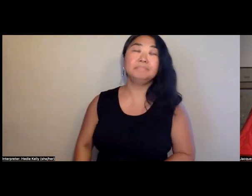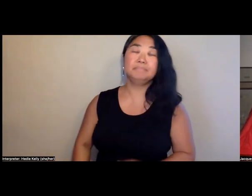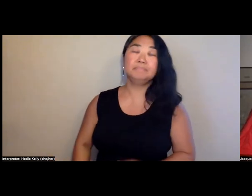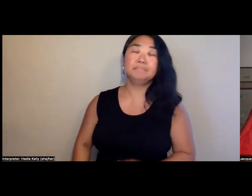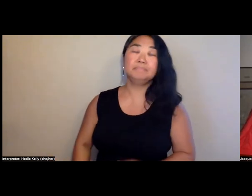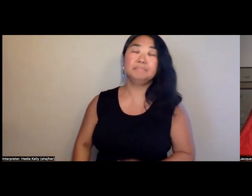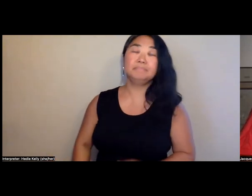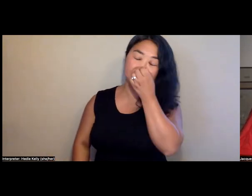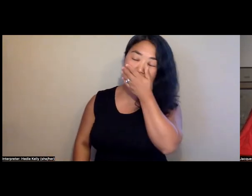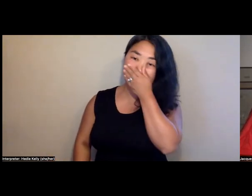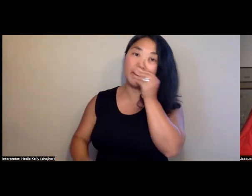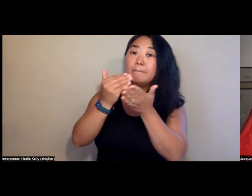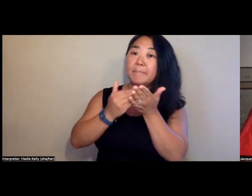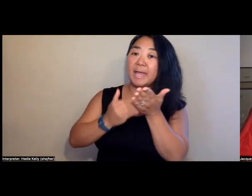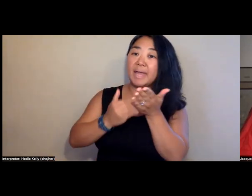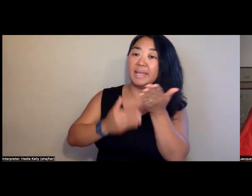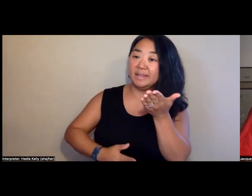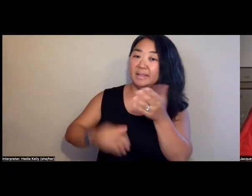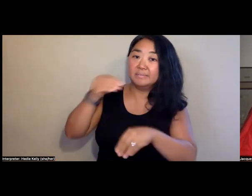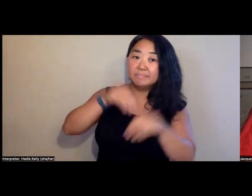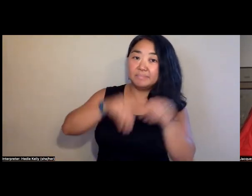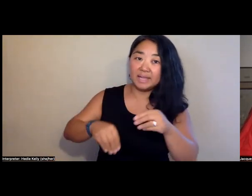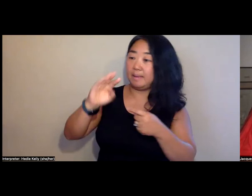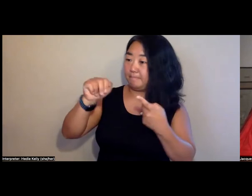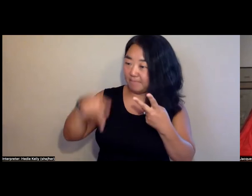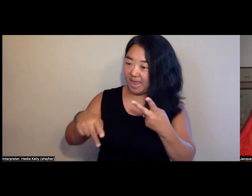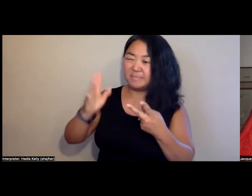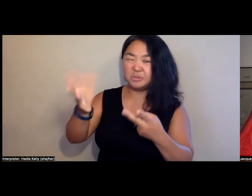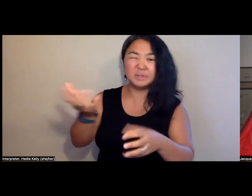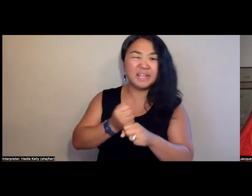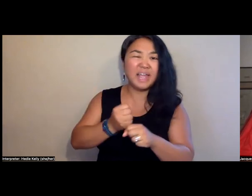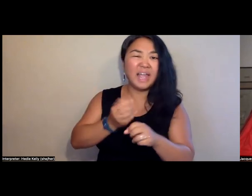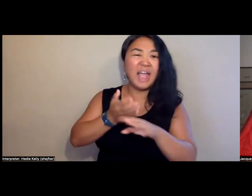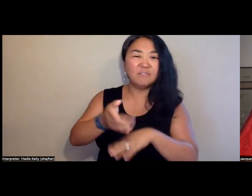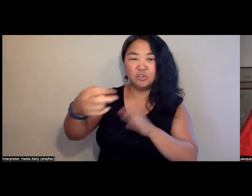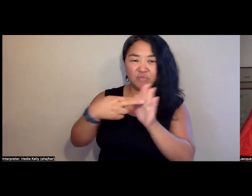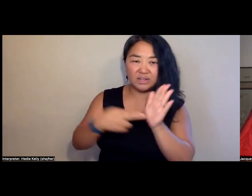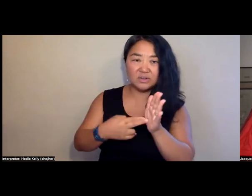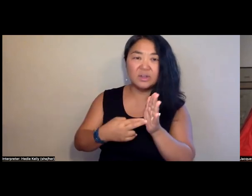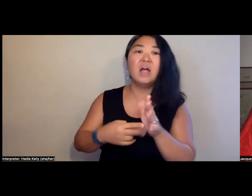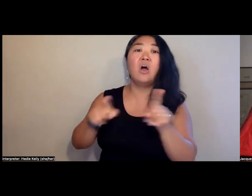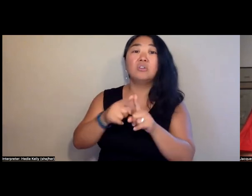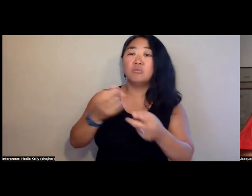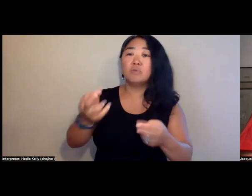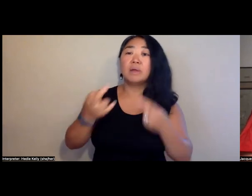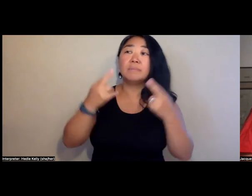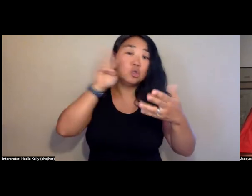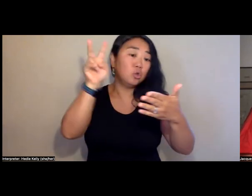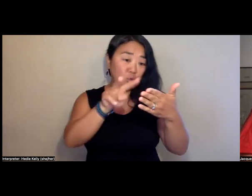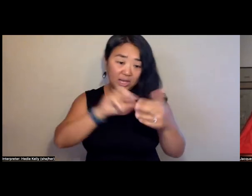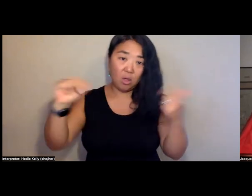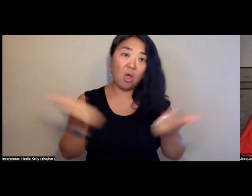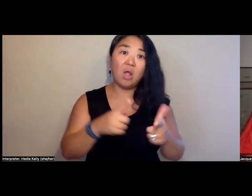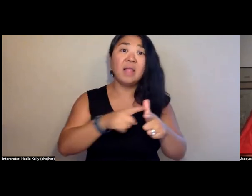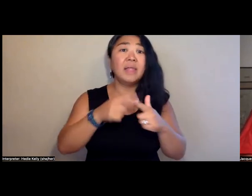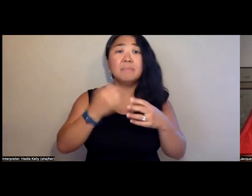Packing list and maps are things that you'll get after you register if you haven't yet, and definitely recommend looking at all of them and thinking of this while we're walking around the